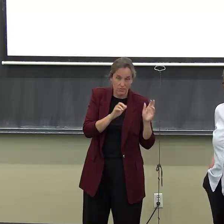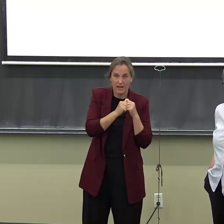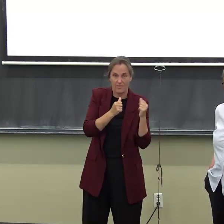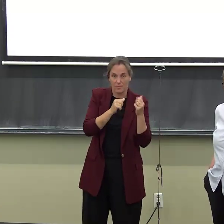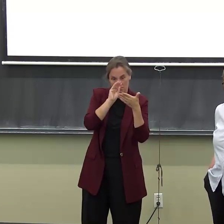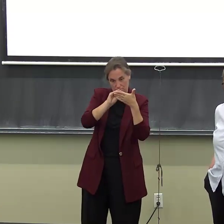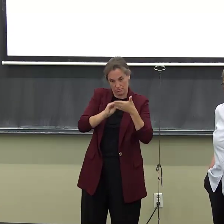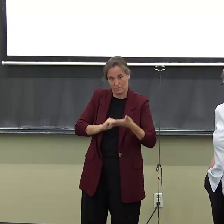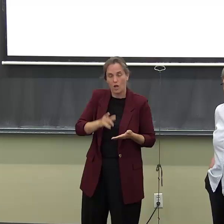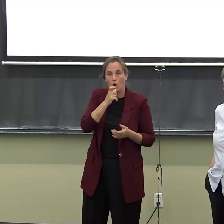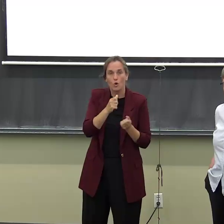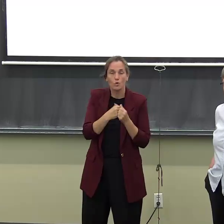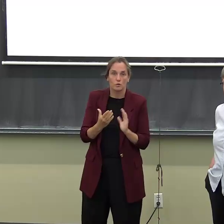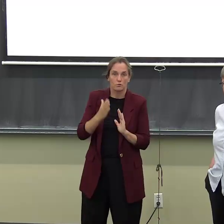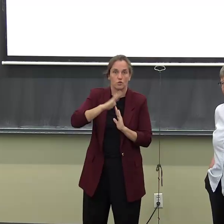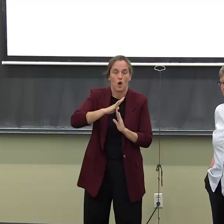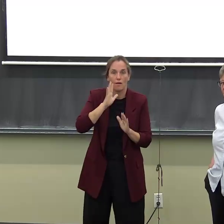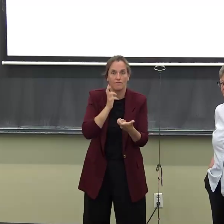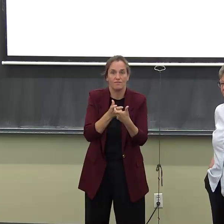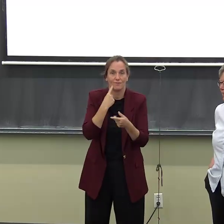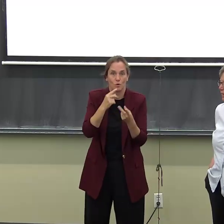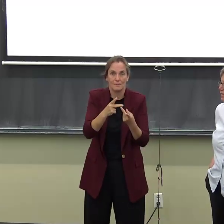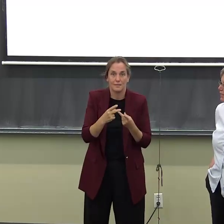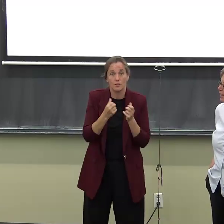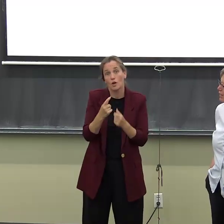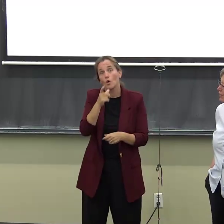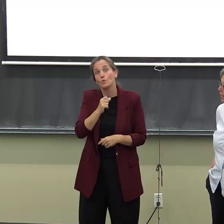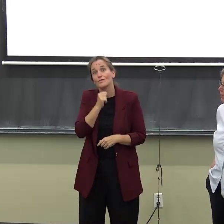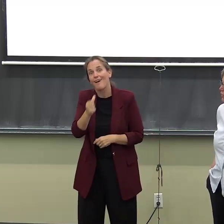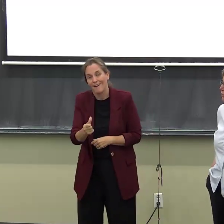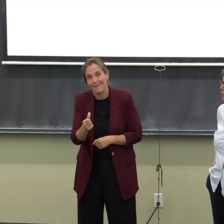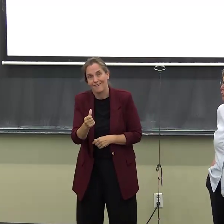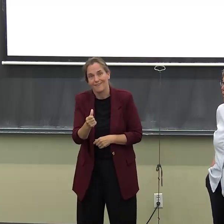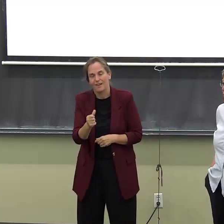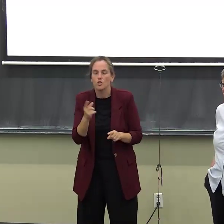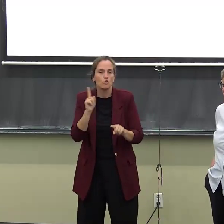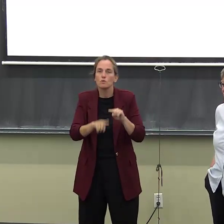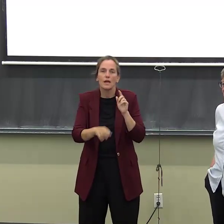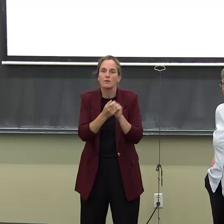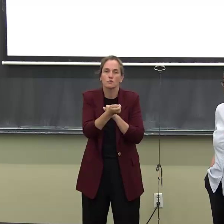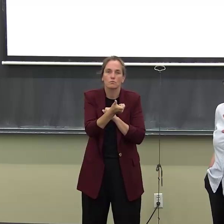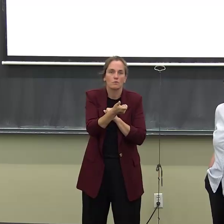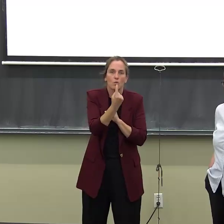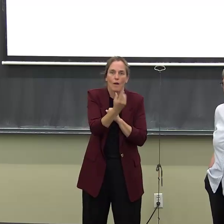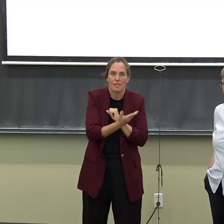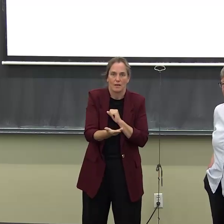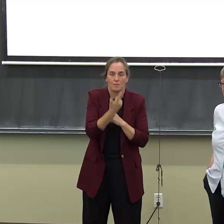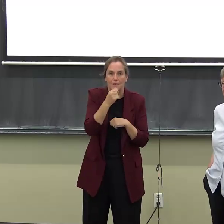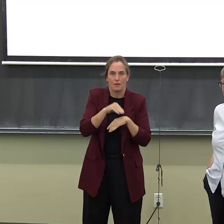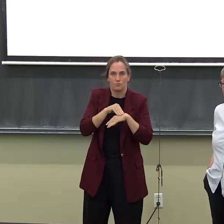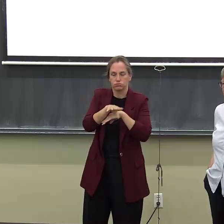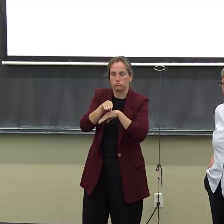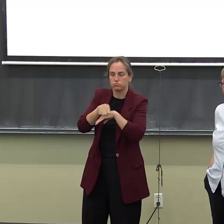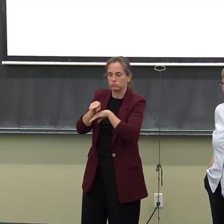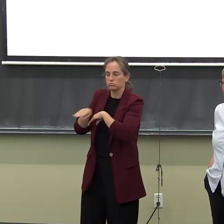who is optimal and who isn't, that you can't just remove one thing because it affects everything